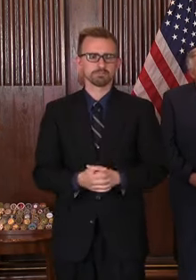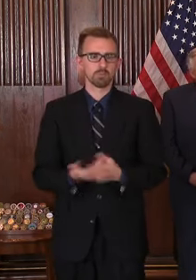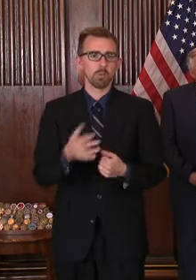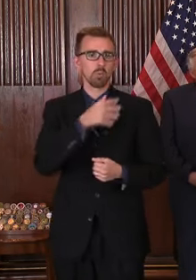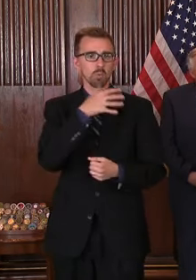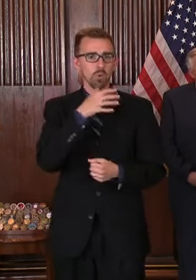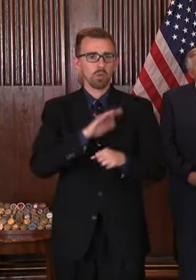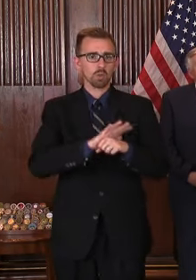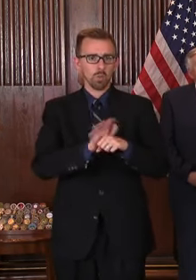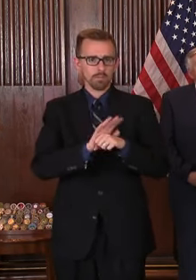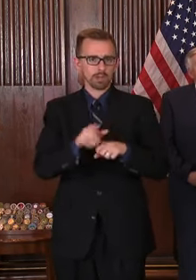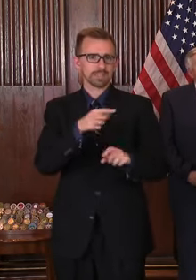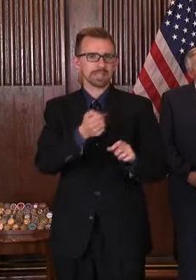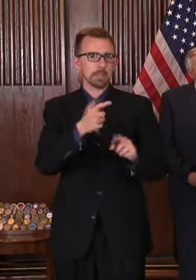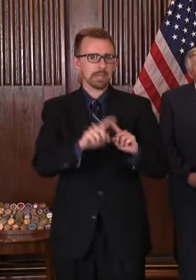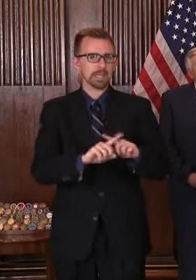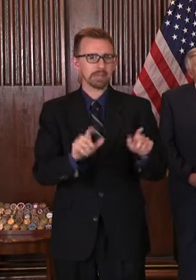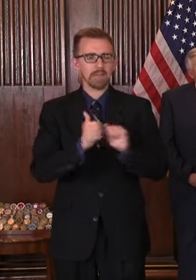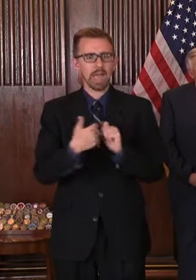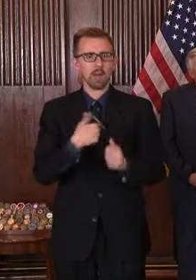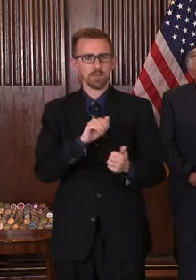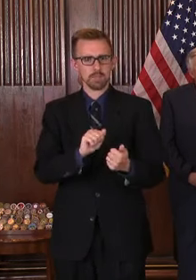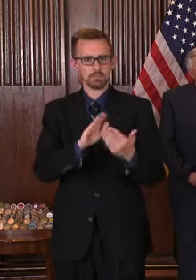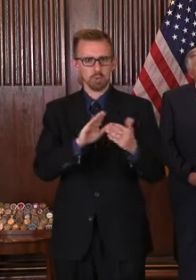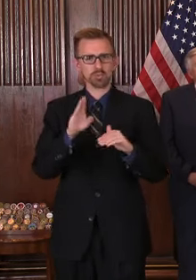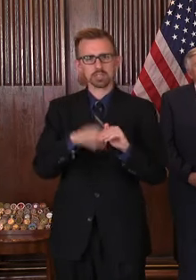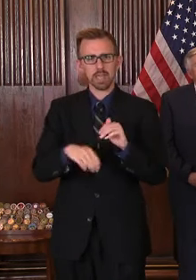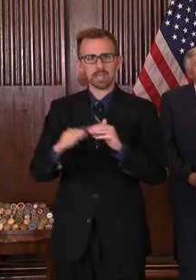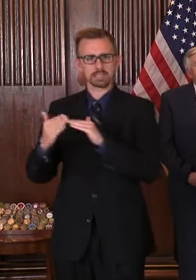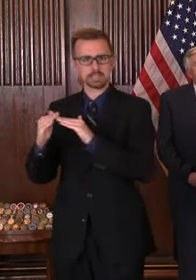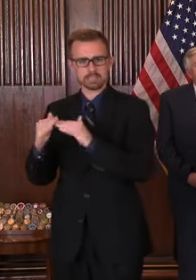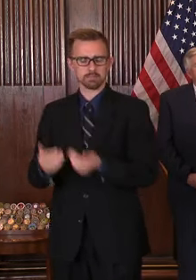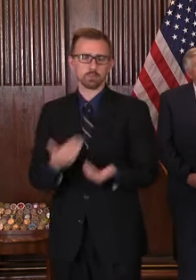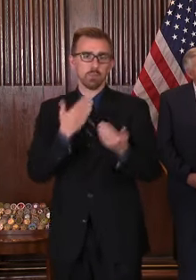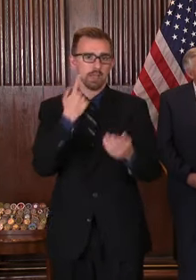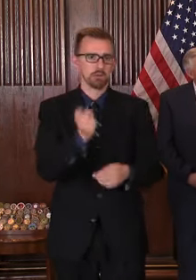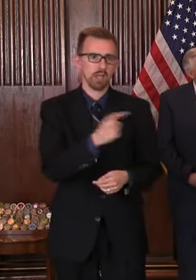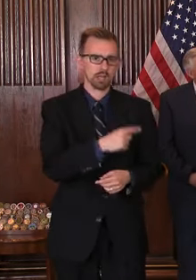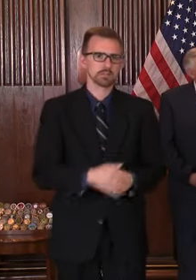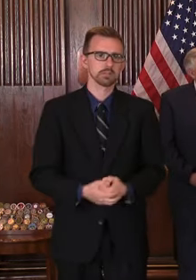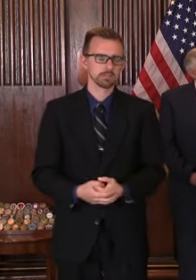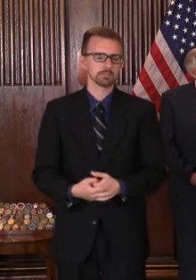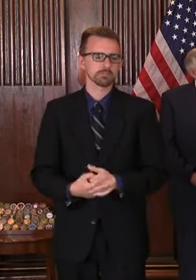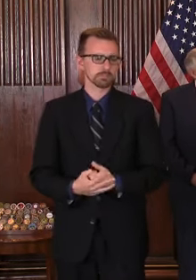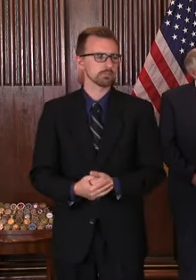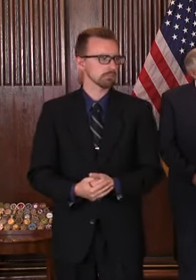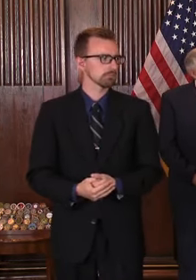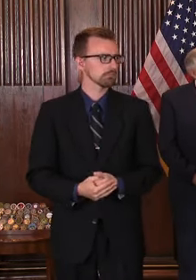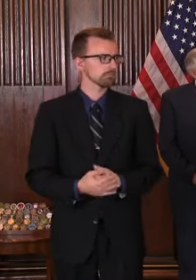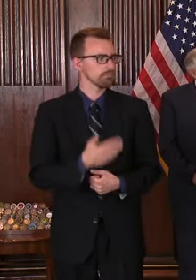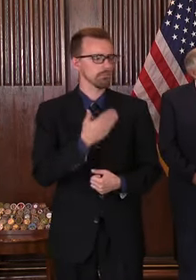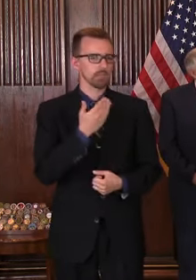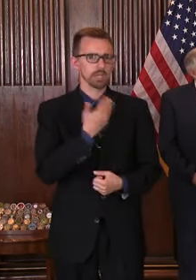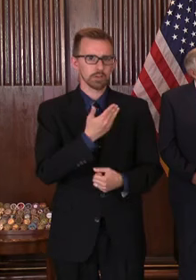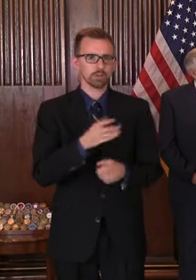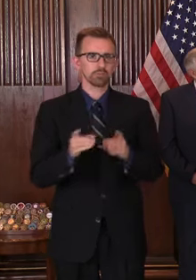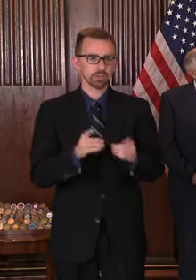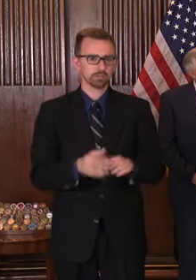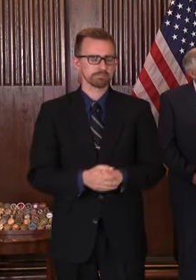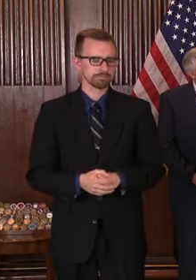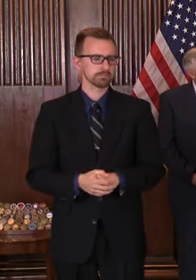COVID-19 is different in the way we approach it probably than urban. Thank you for the question, though. All right, thank you, Director Williams.